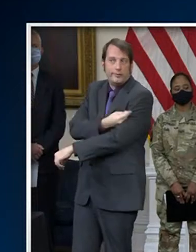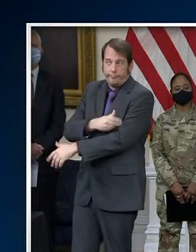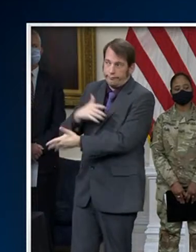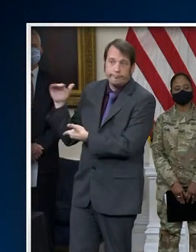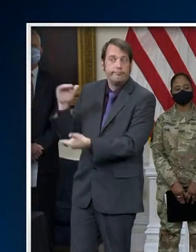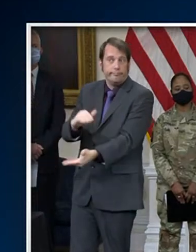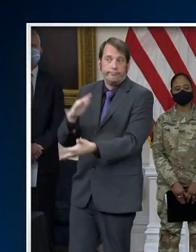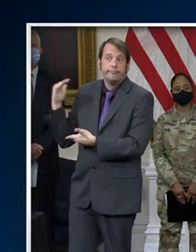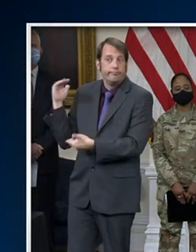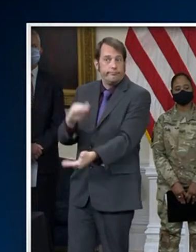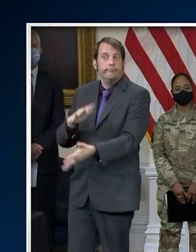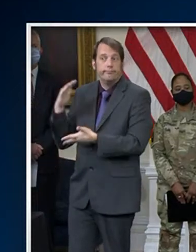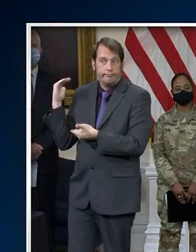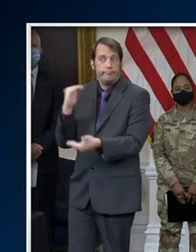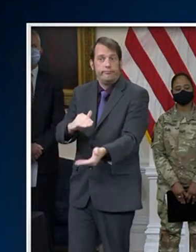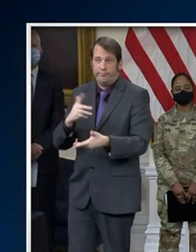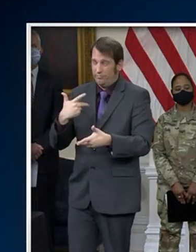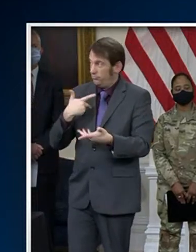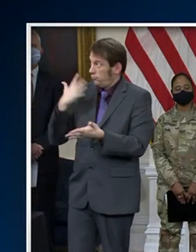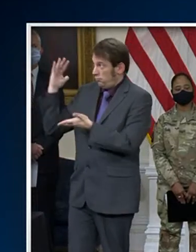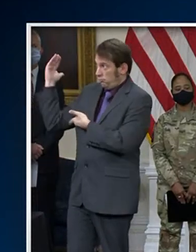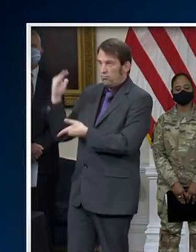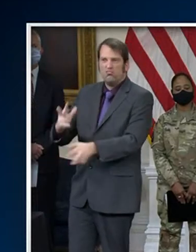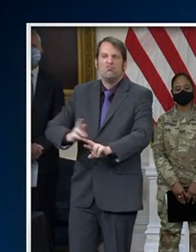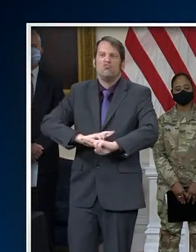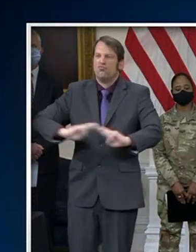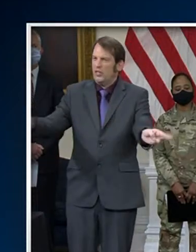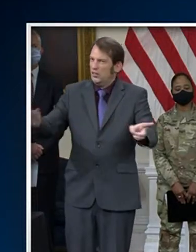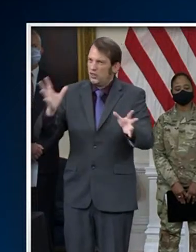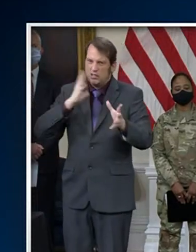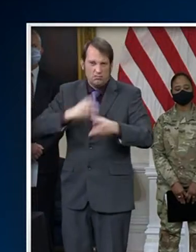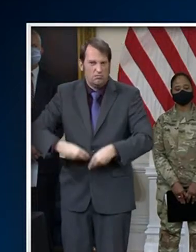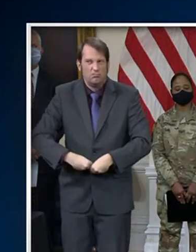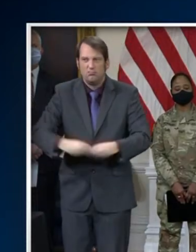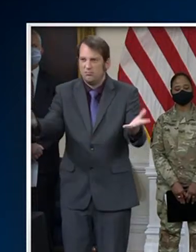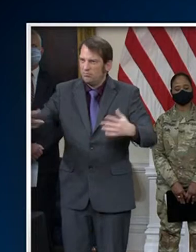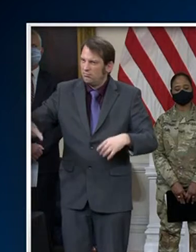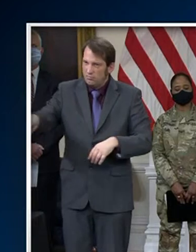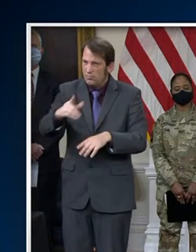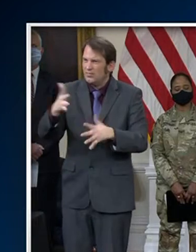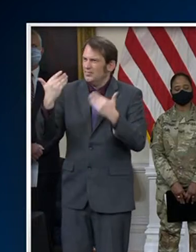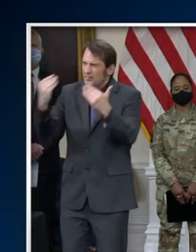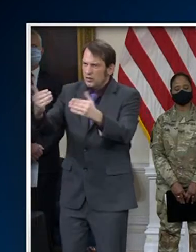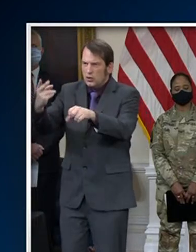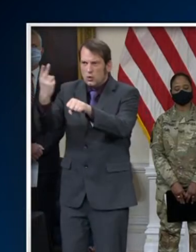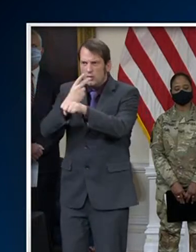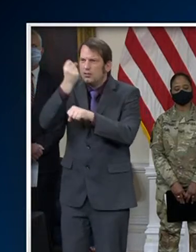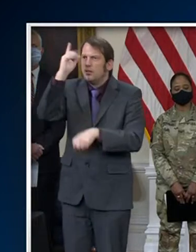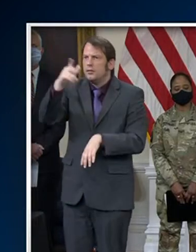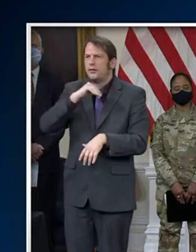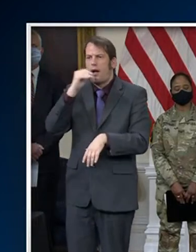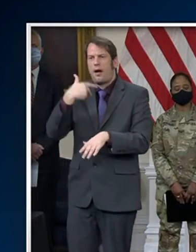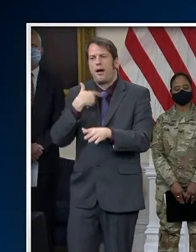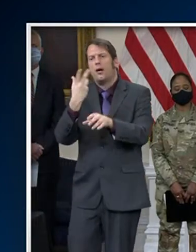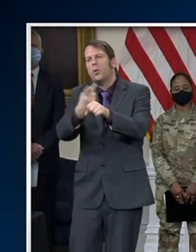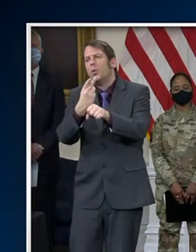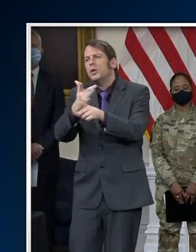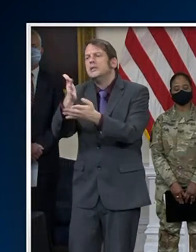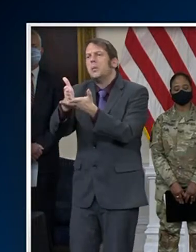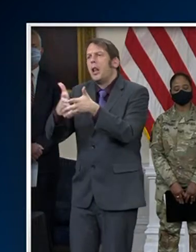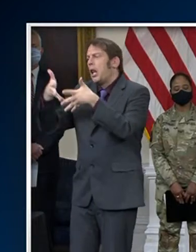fully prepared to allocate, deploy, distribute, and utilize every single dose that we are